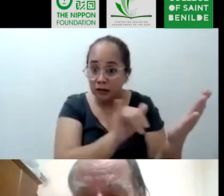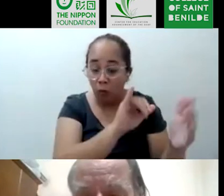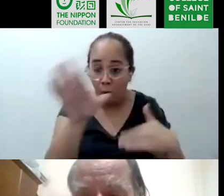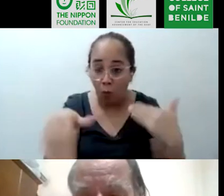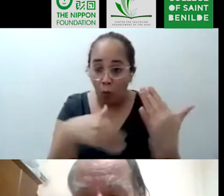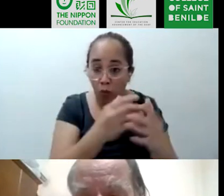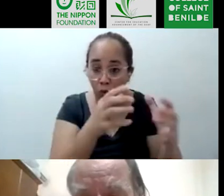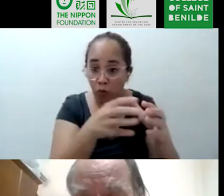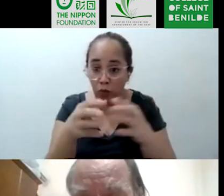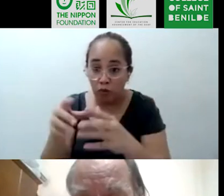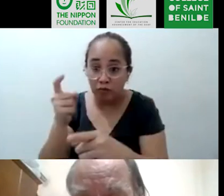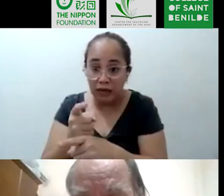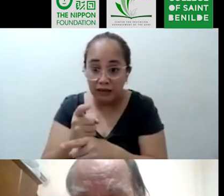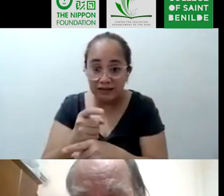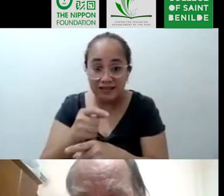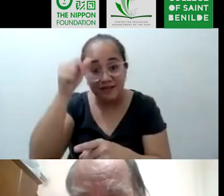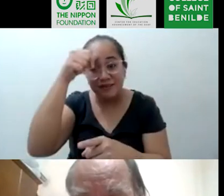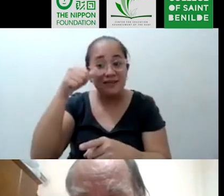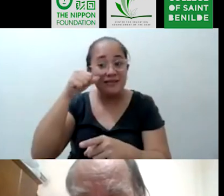was a problem, right?